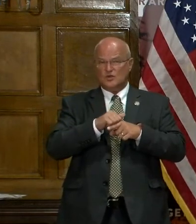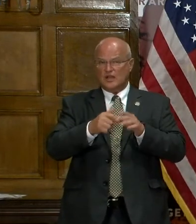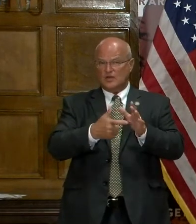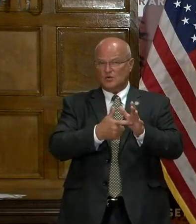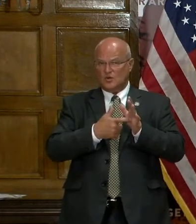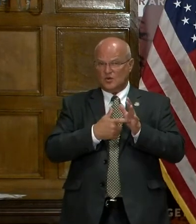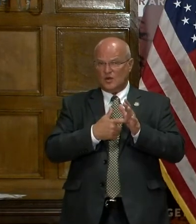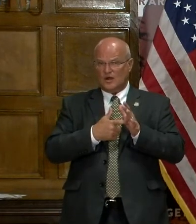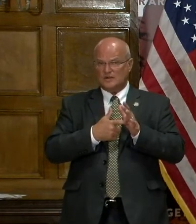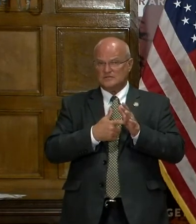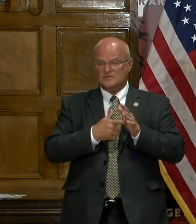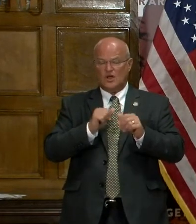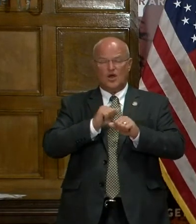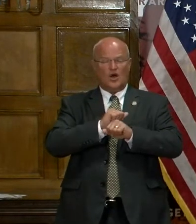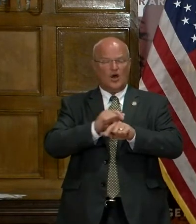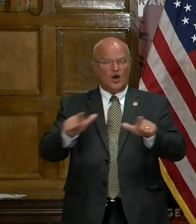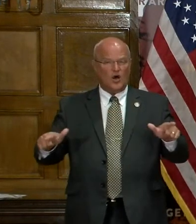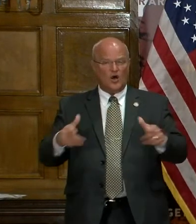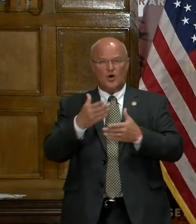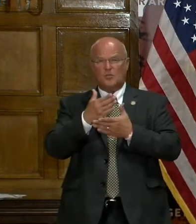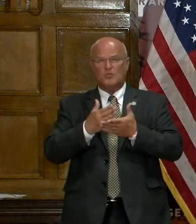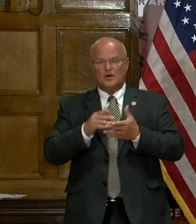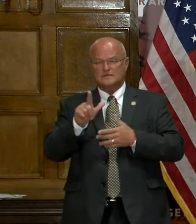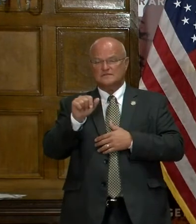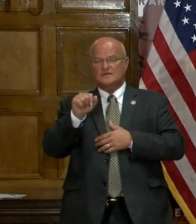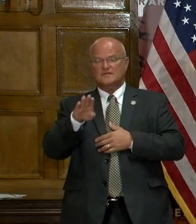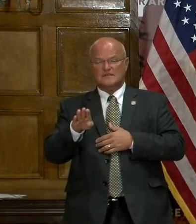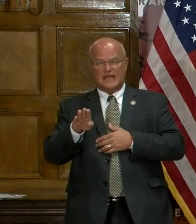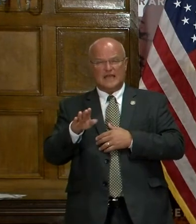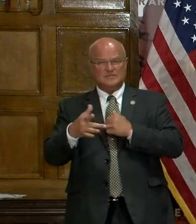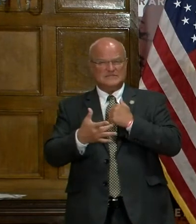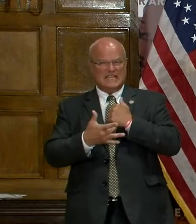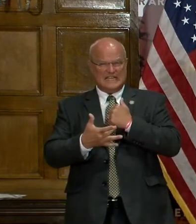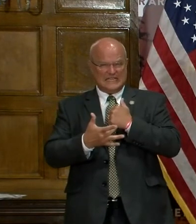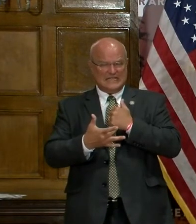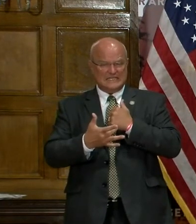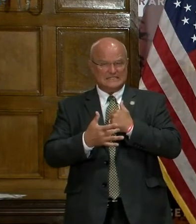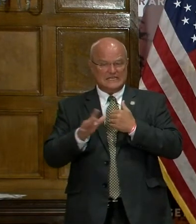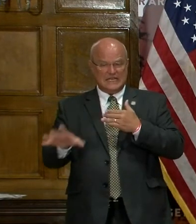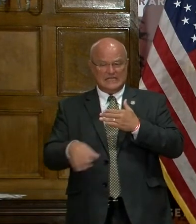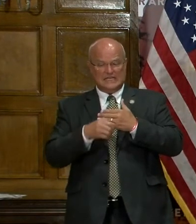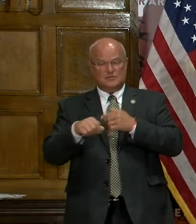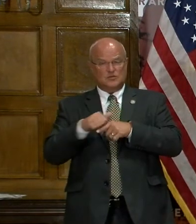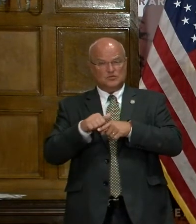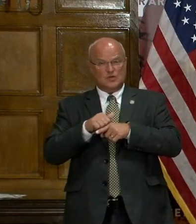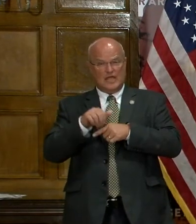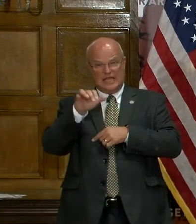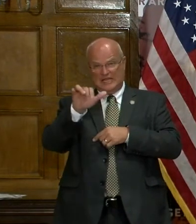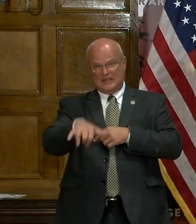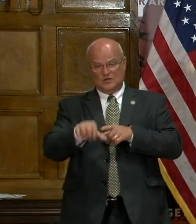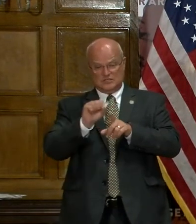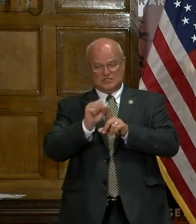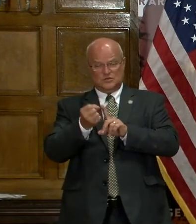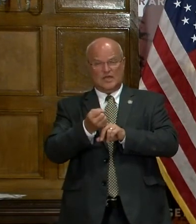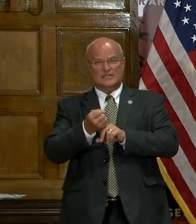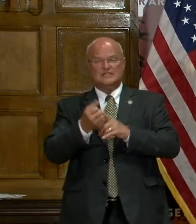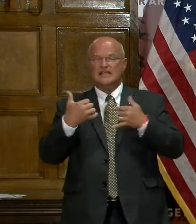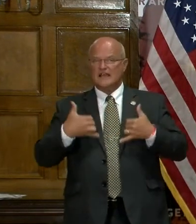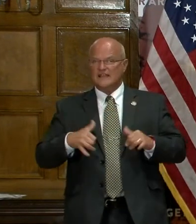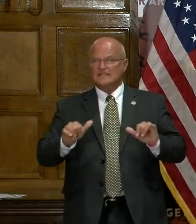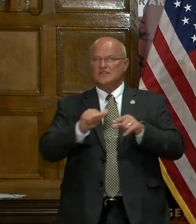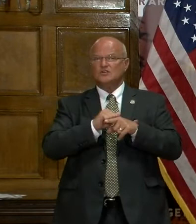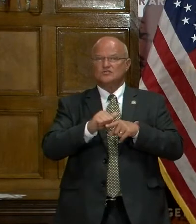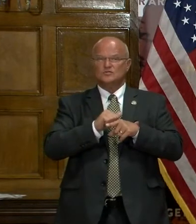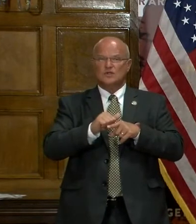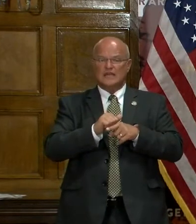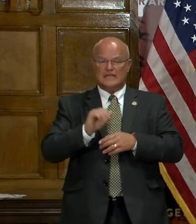requires training in all aspects of laboratory techniques. In addition to being trained in those situations, they still are trained